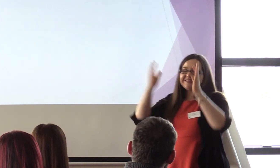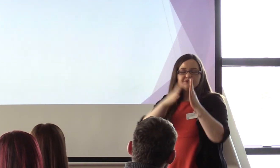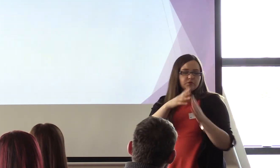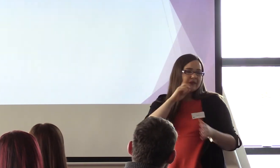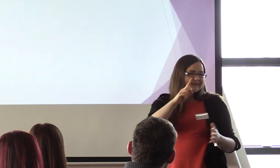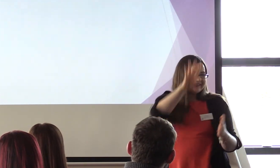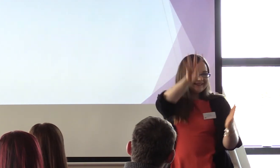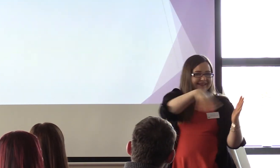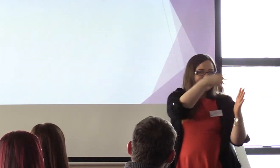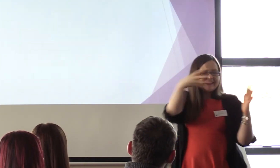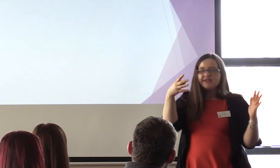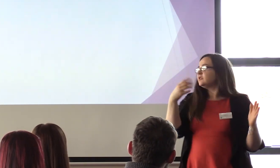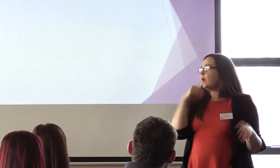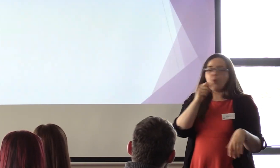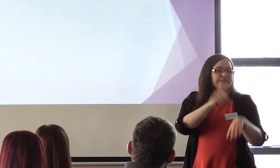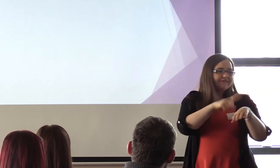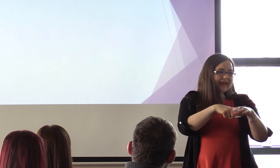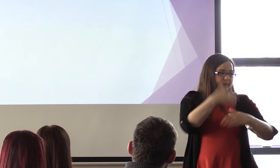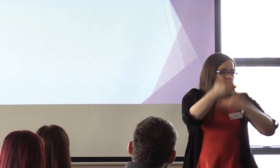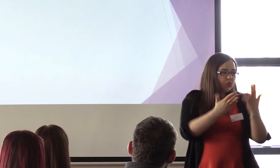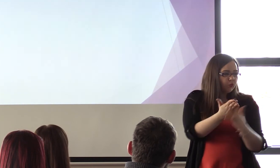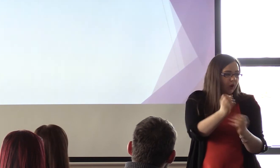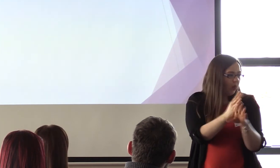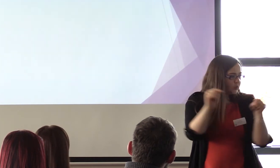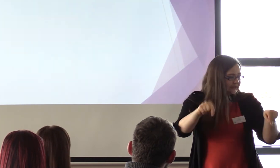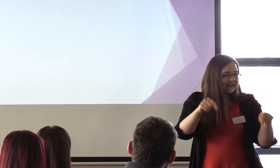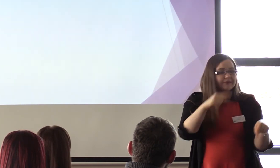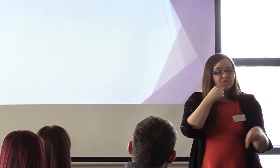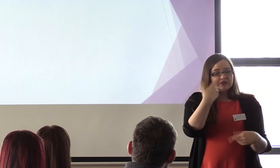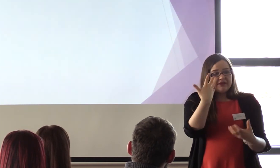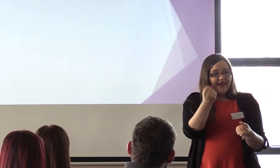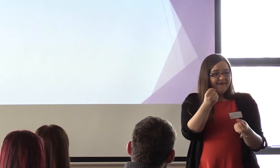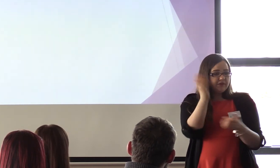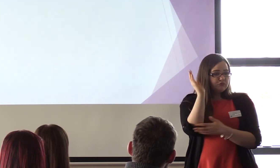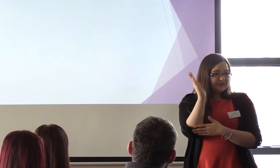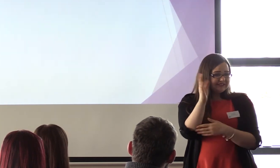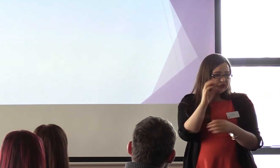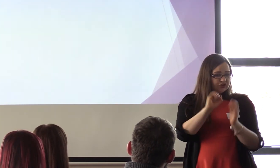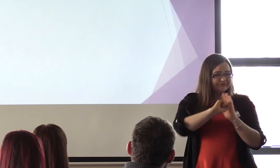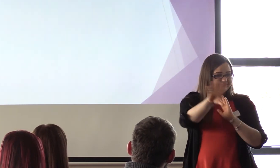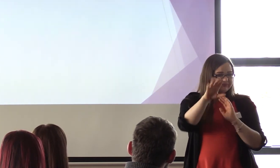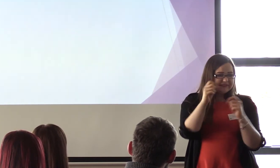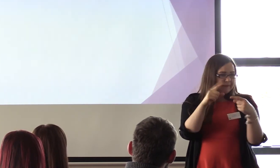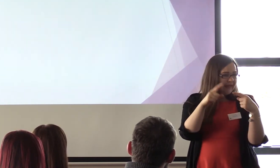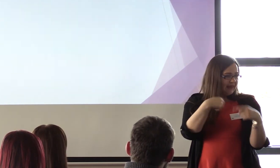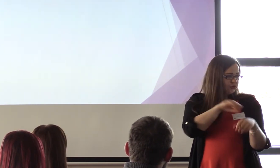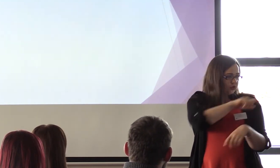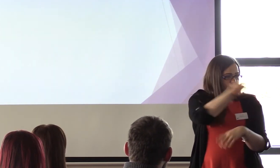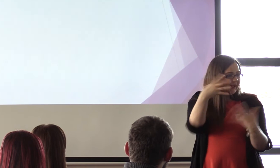their questions on a scale of 1 to 10. I don't have time to go through them all today, but I have my